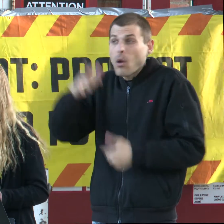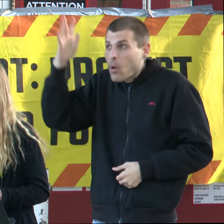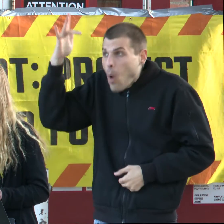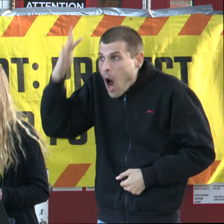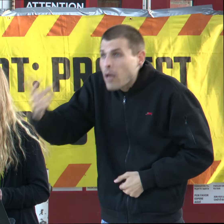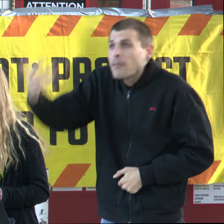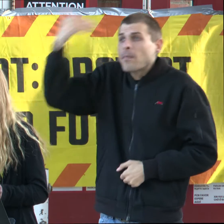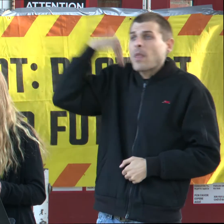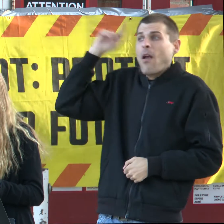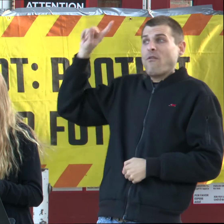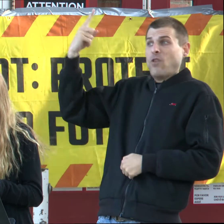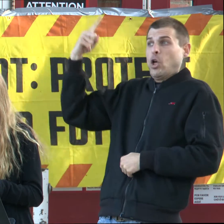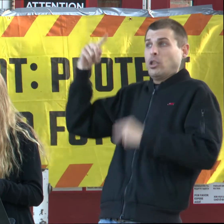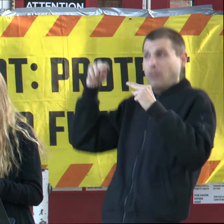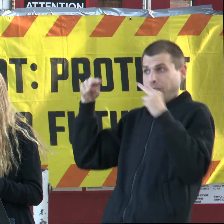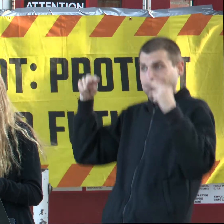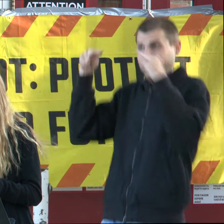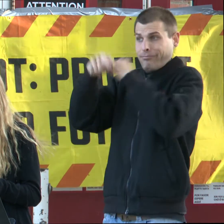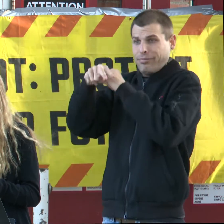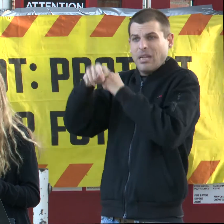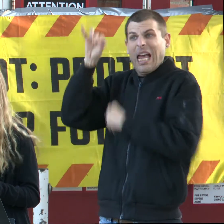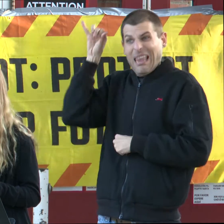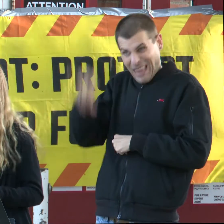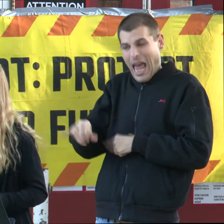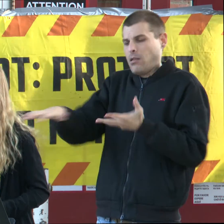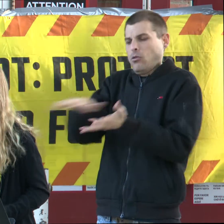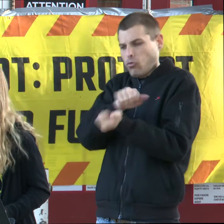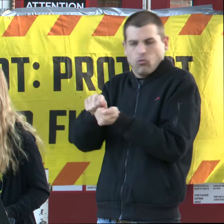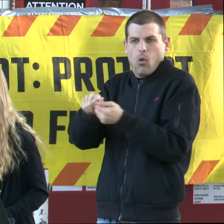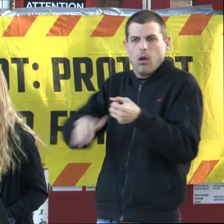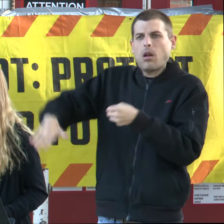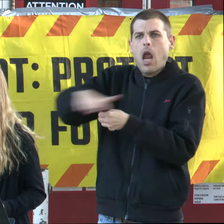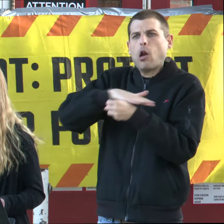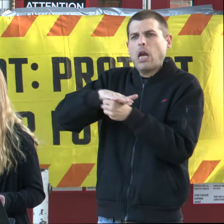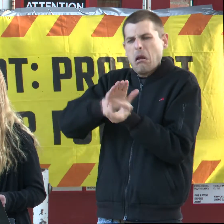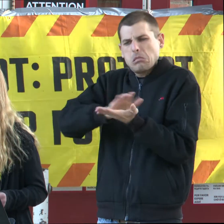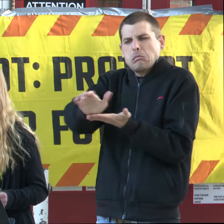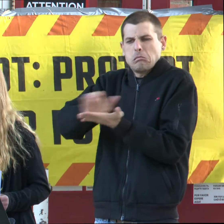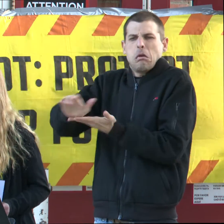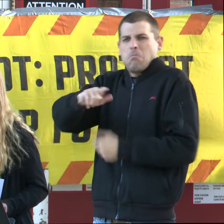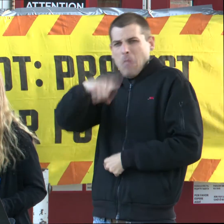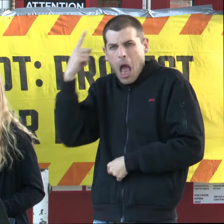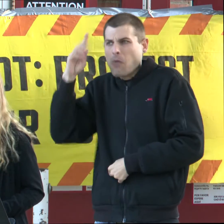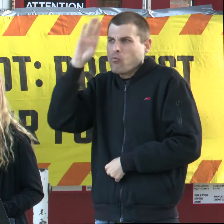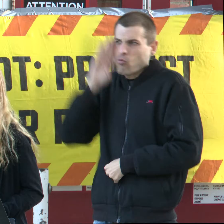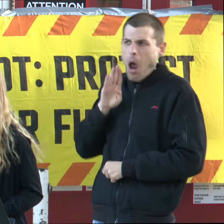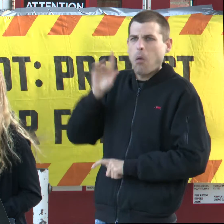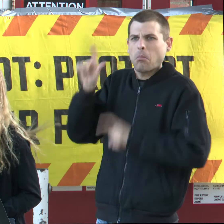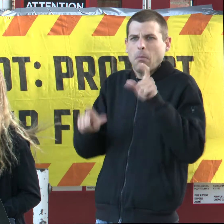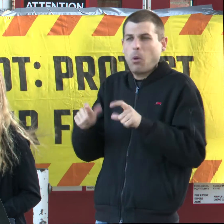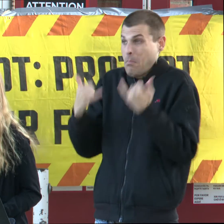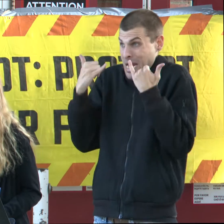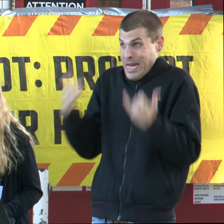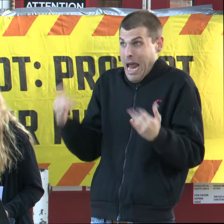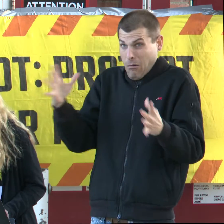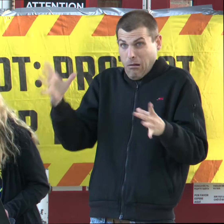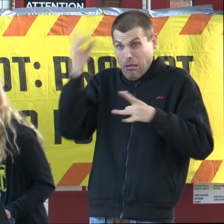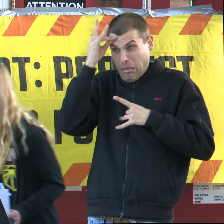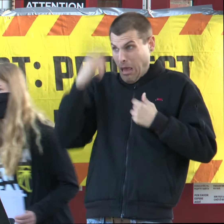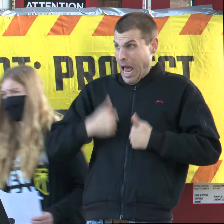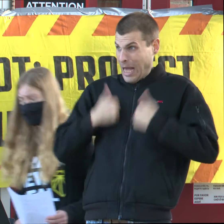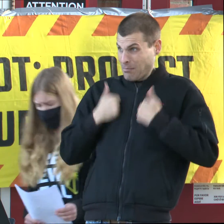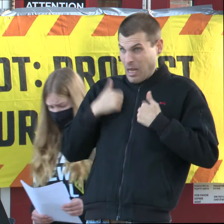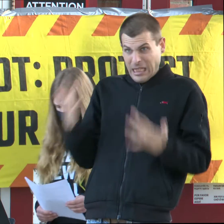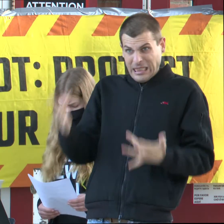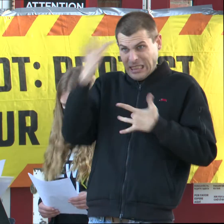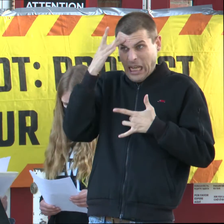displaced many original Albina residents in the first place, and when the existing freeway is literally giving Tubman students asthma.